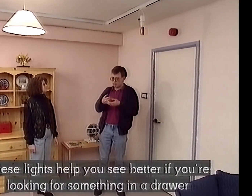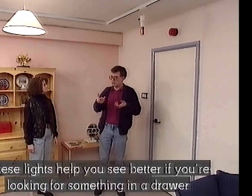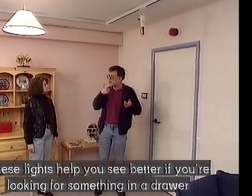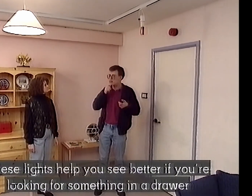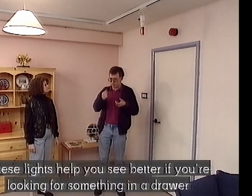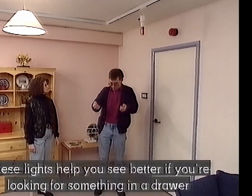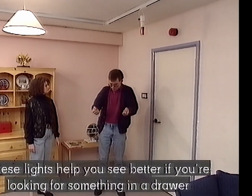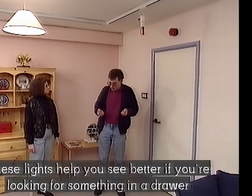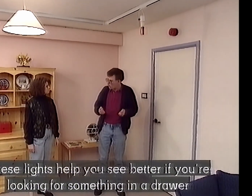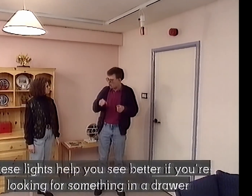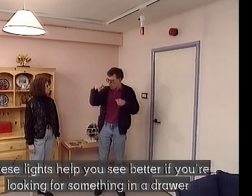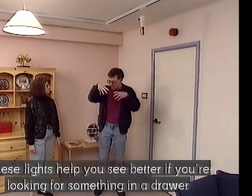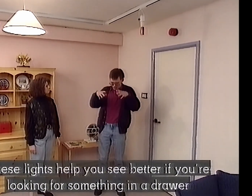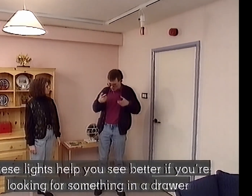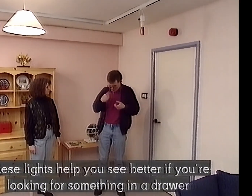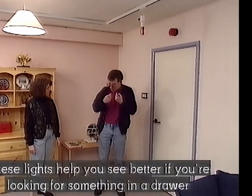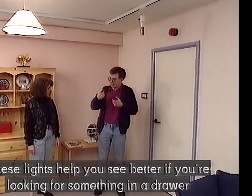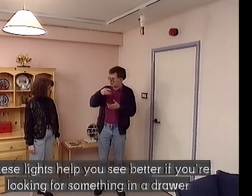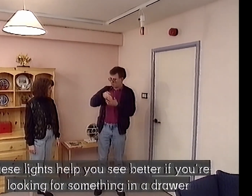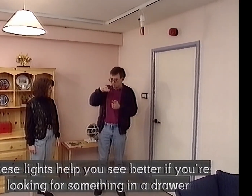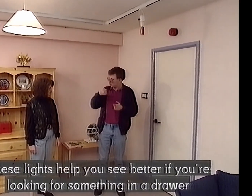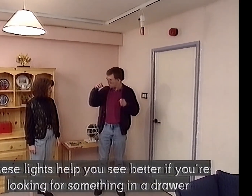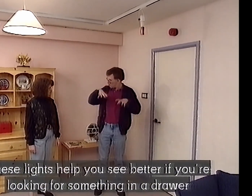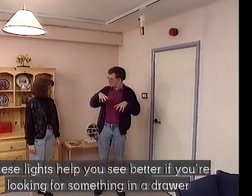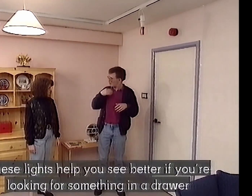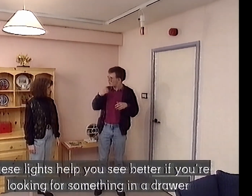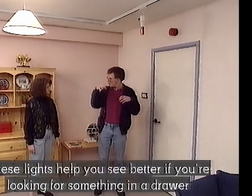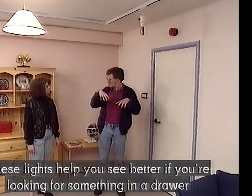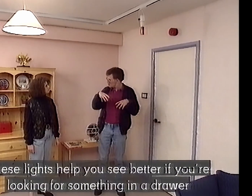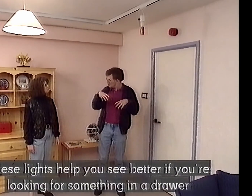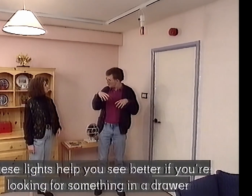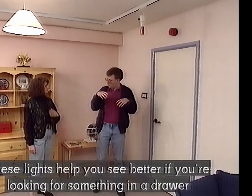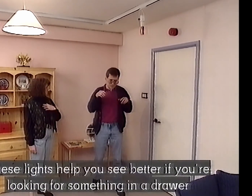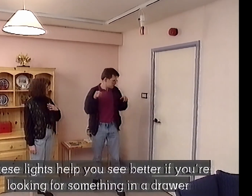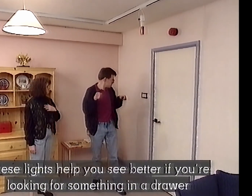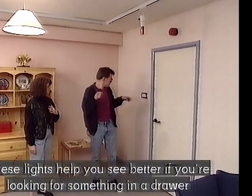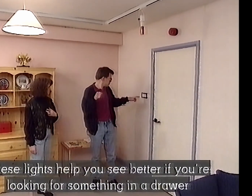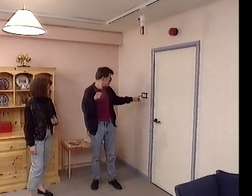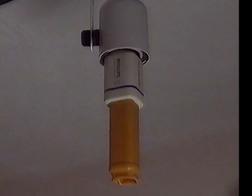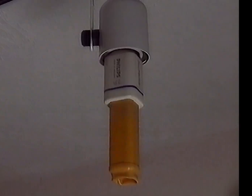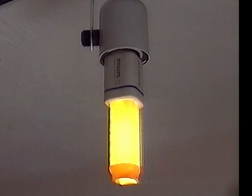These lights help you, say, if you're looking for something in a drawer. They'll help you see things better.